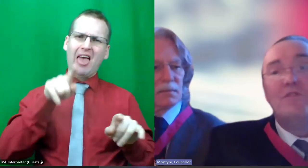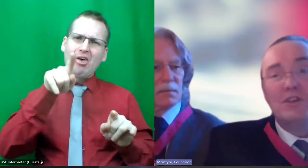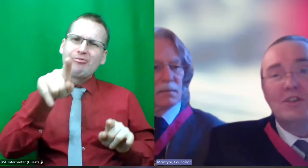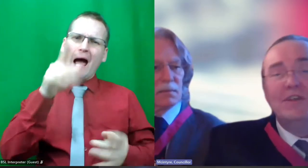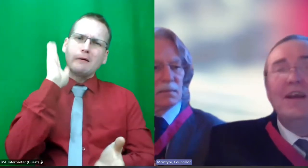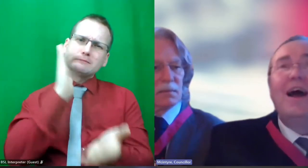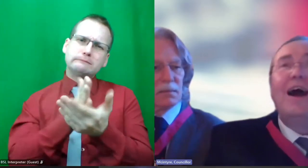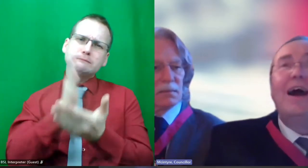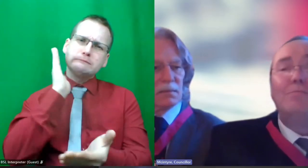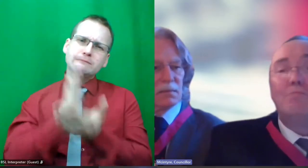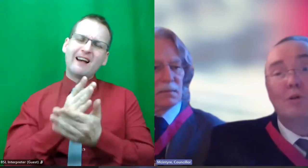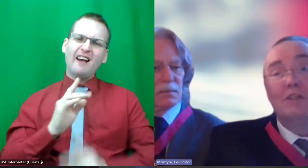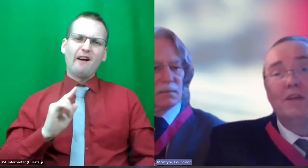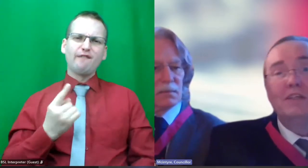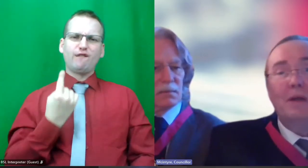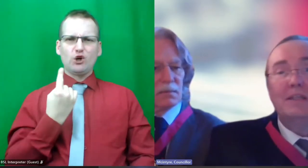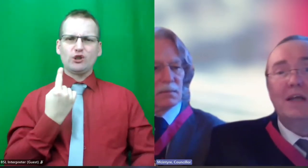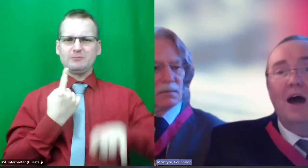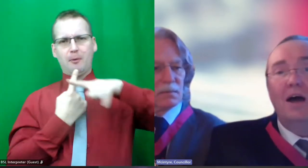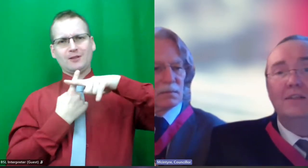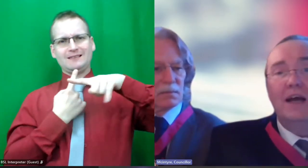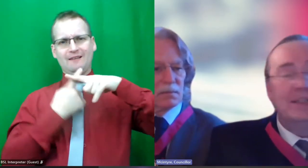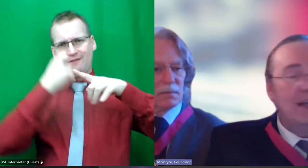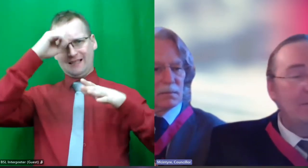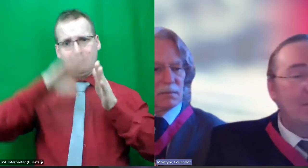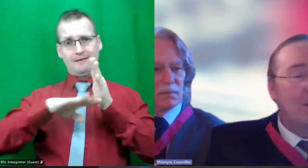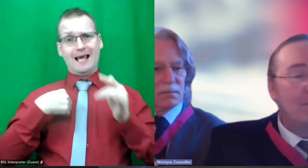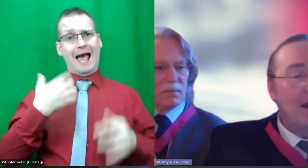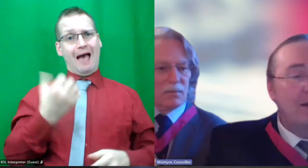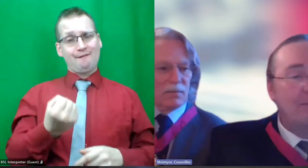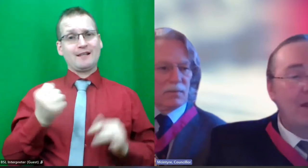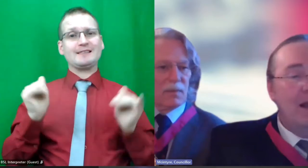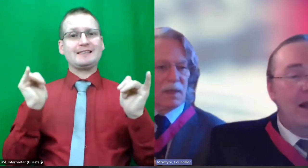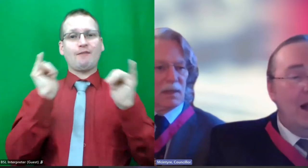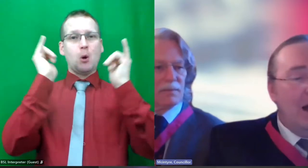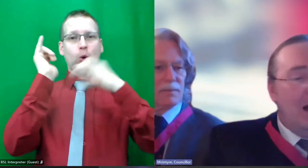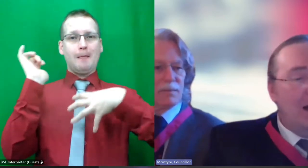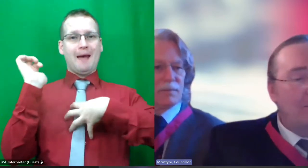the first and positive experience I had as ceremonial mayor.